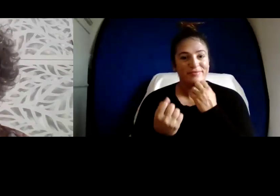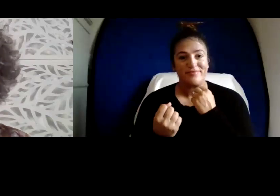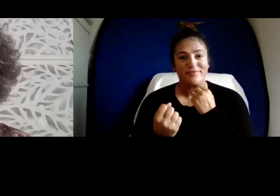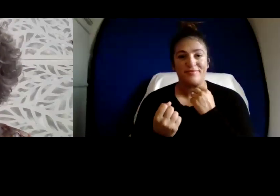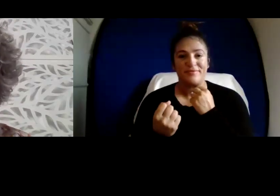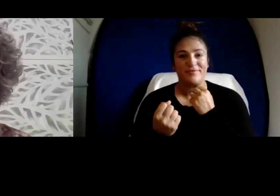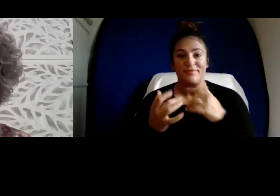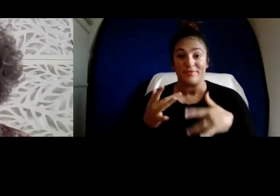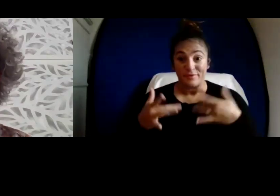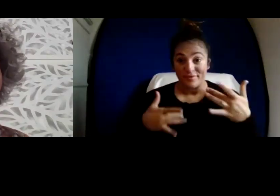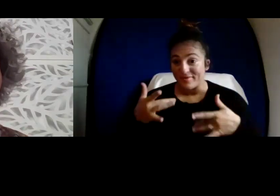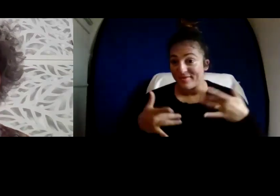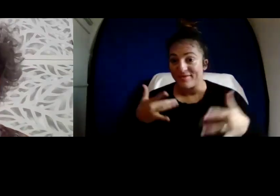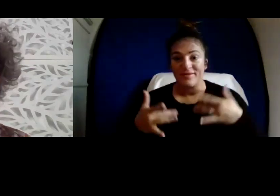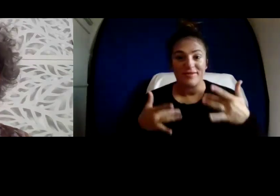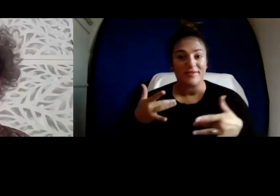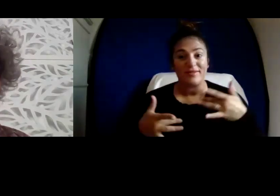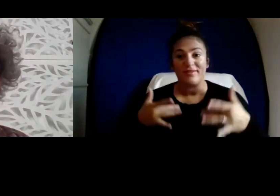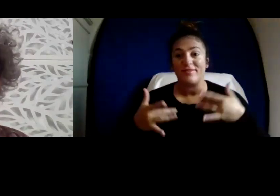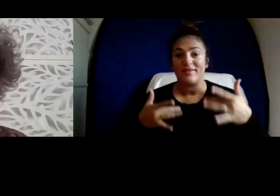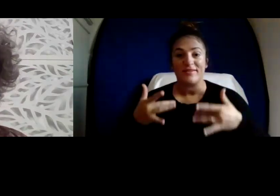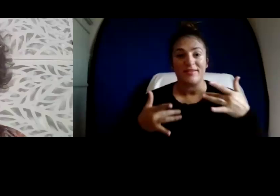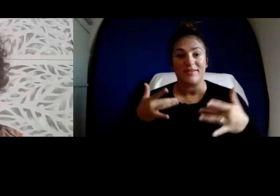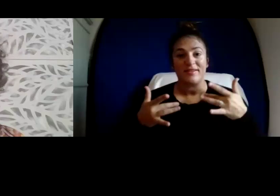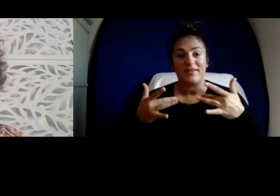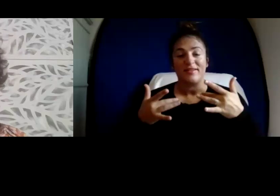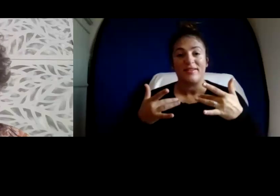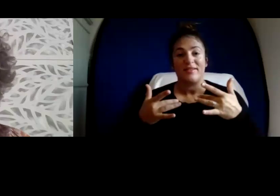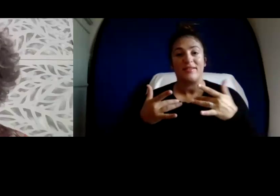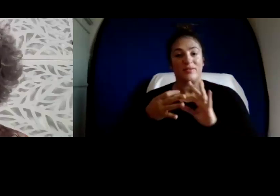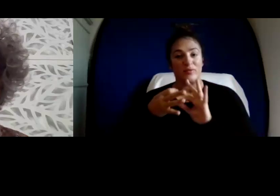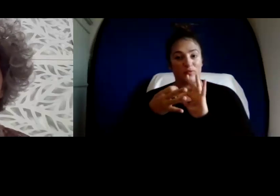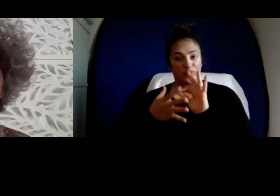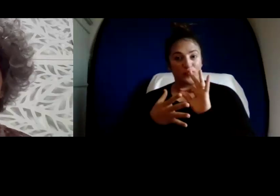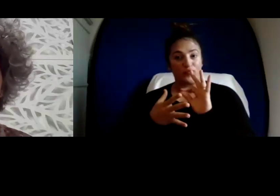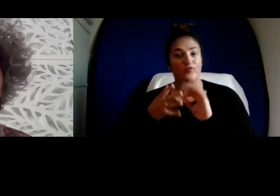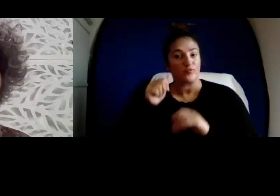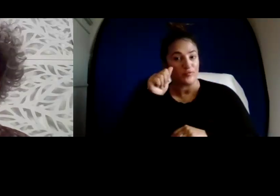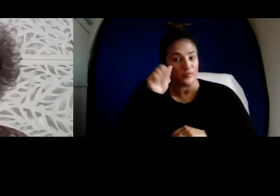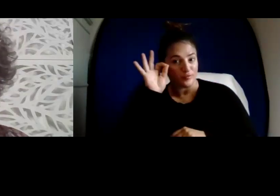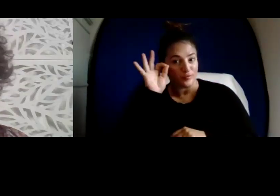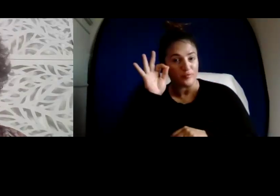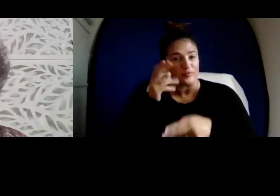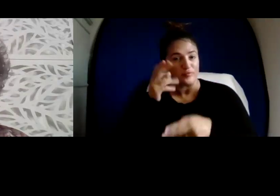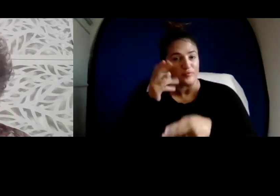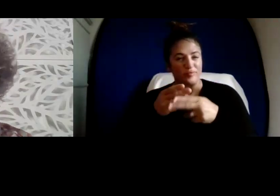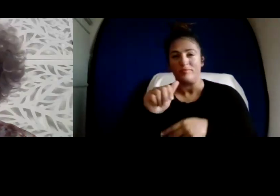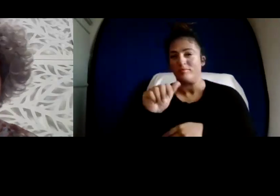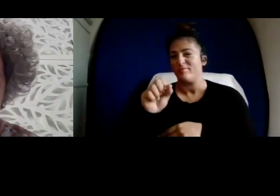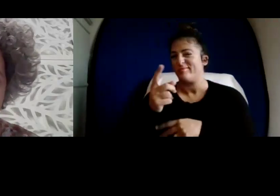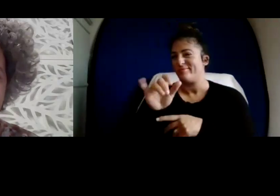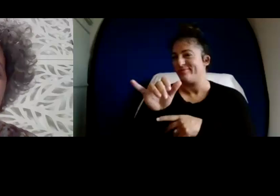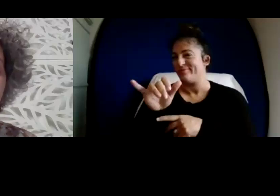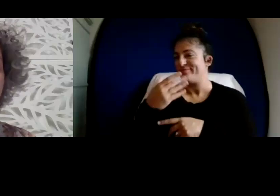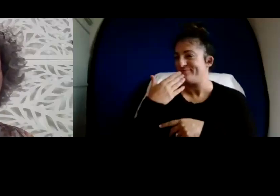so excited to have with us today Ashley, who is giving us our ASL interpretation for this event. So thank you.